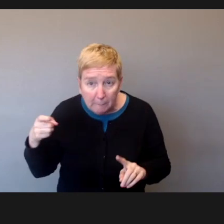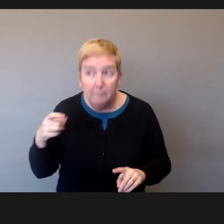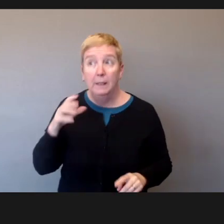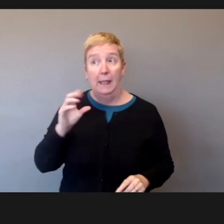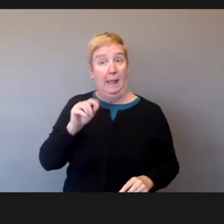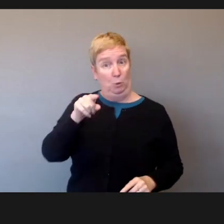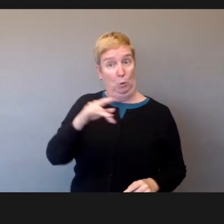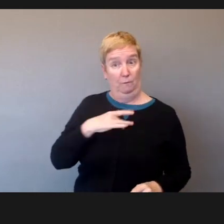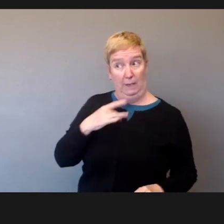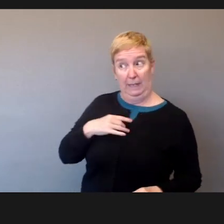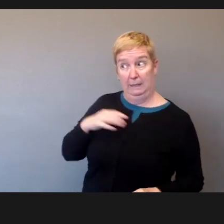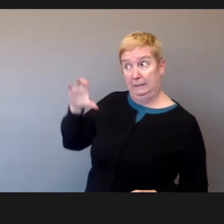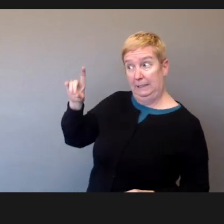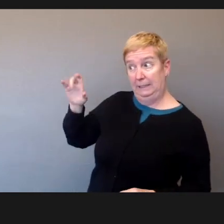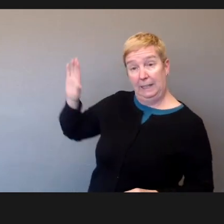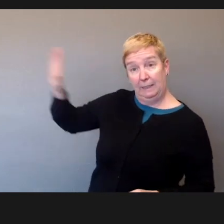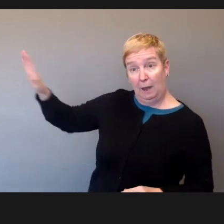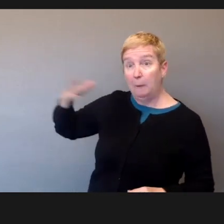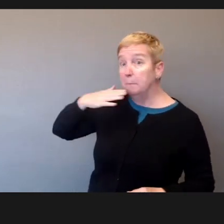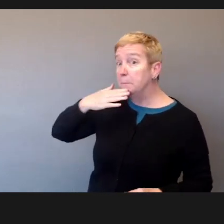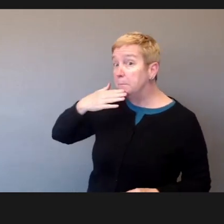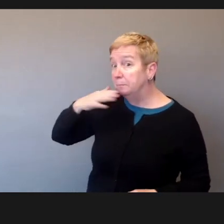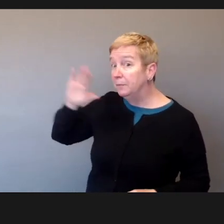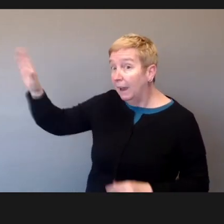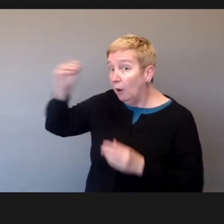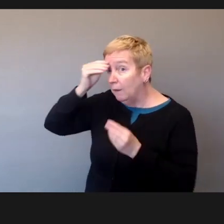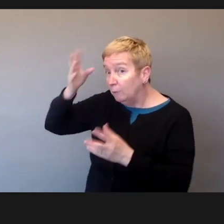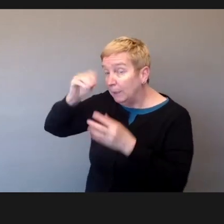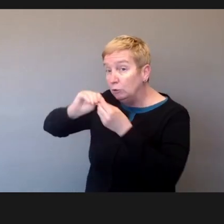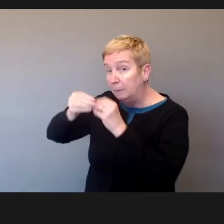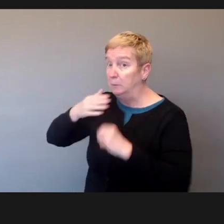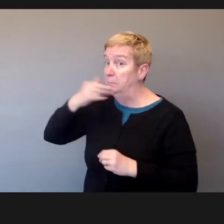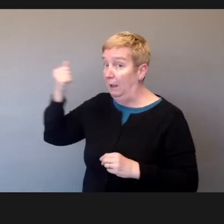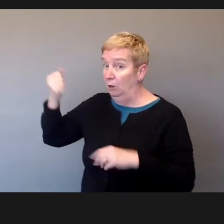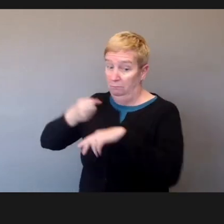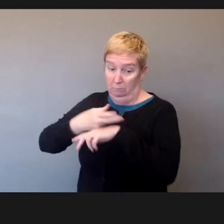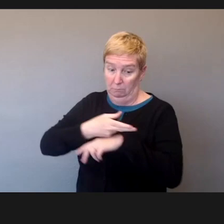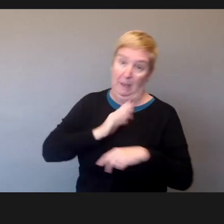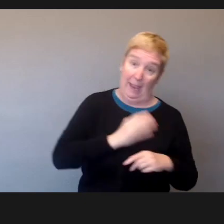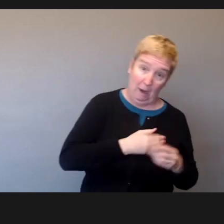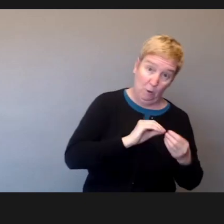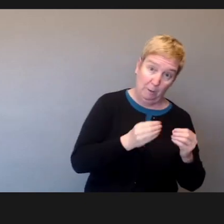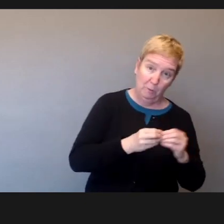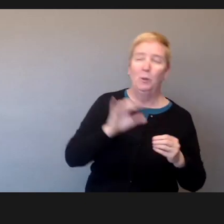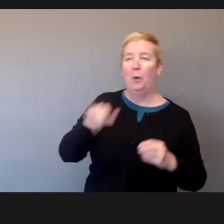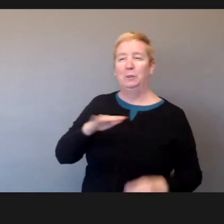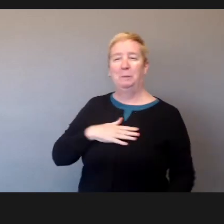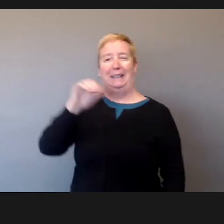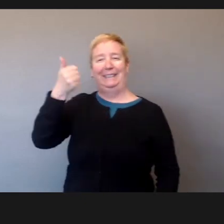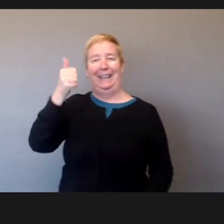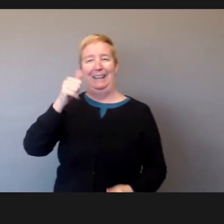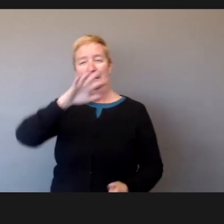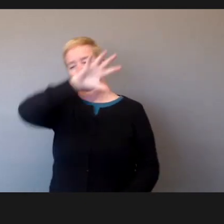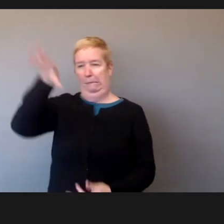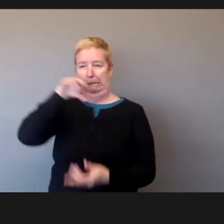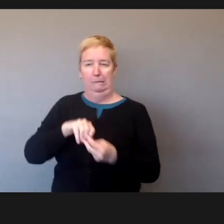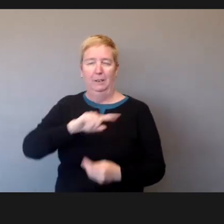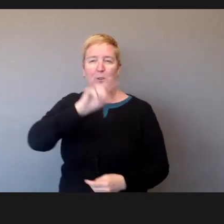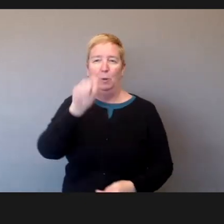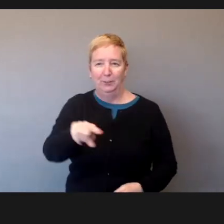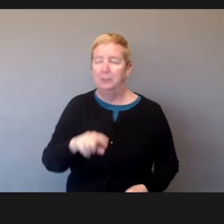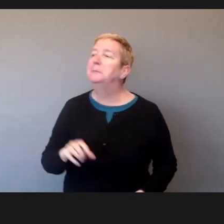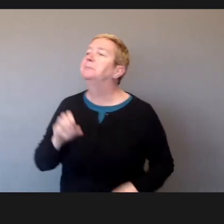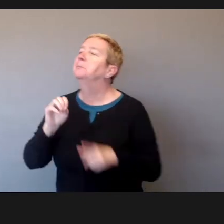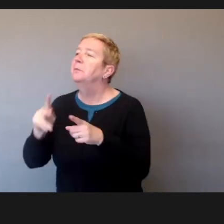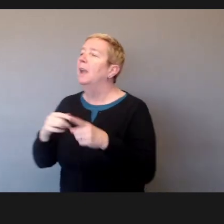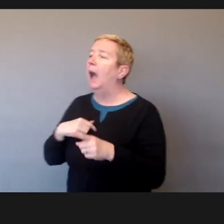is better than the data the health department is publishing. Those are my 10 questions. Thank you. I'm going to boil it down to two